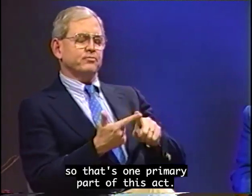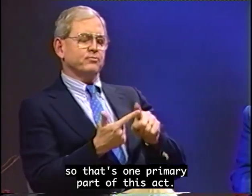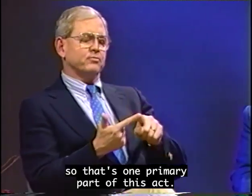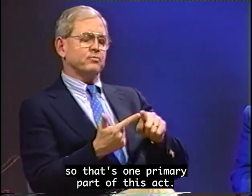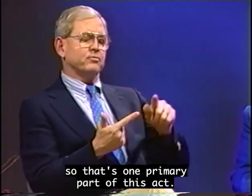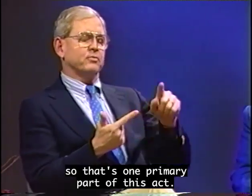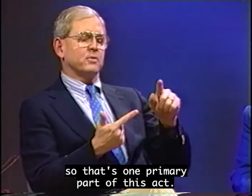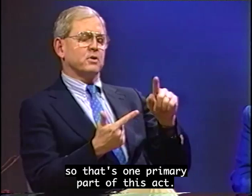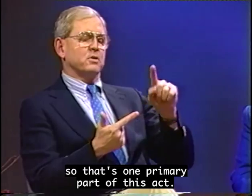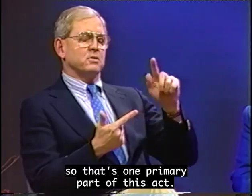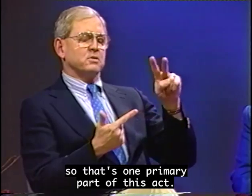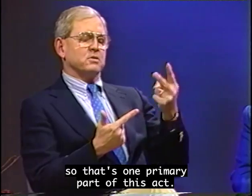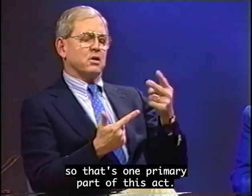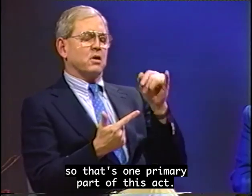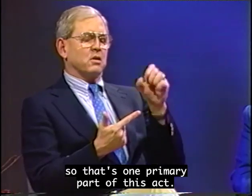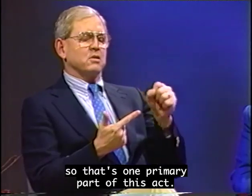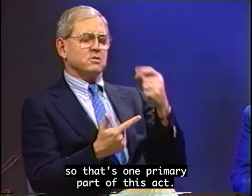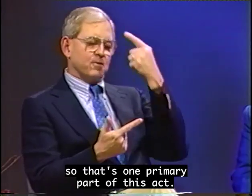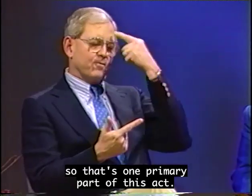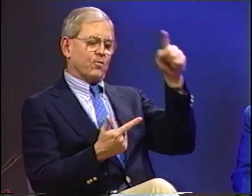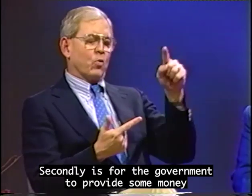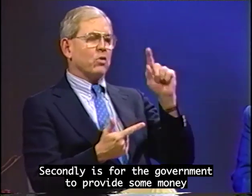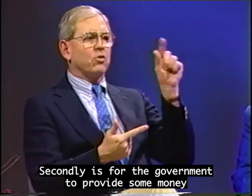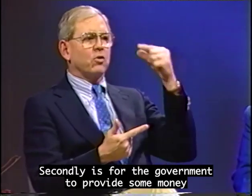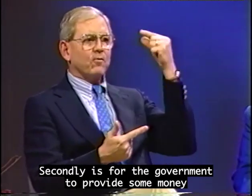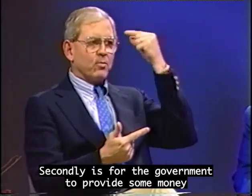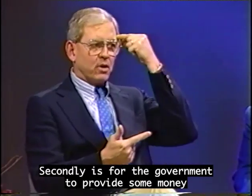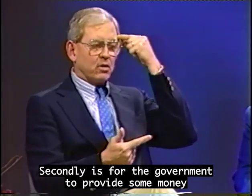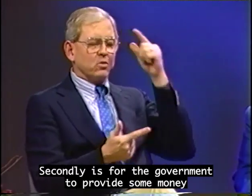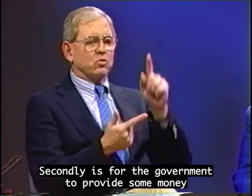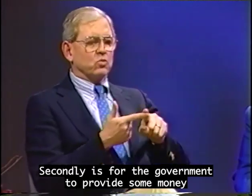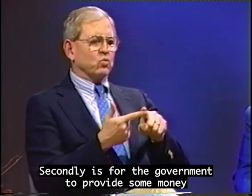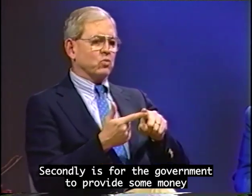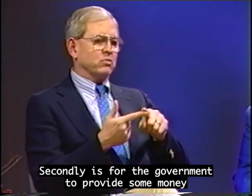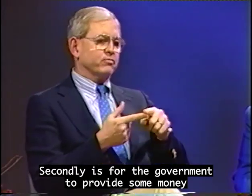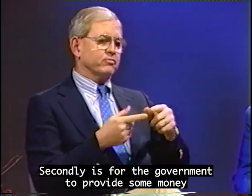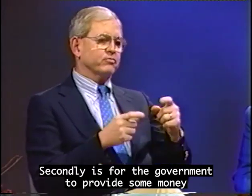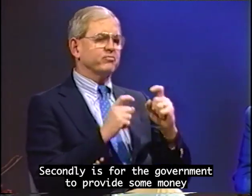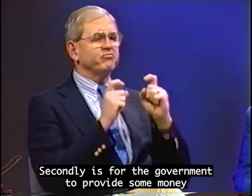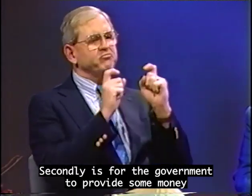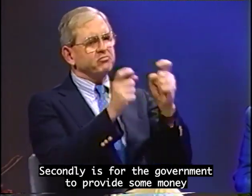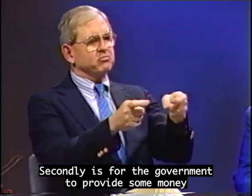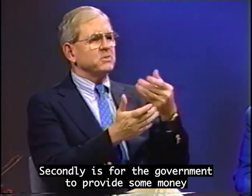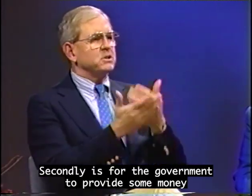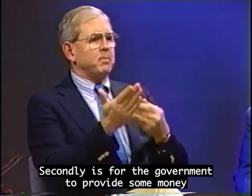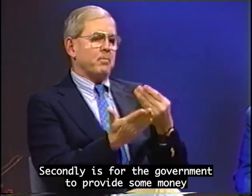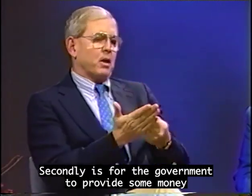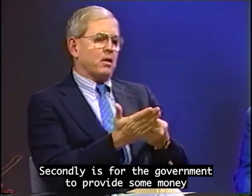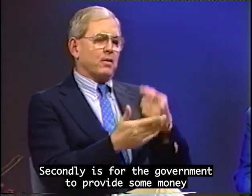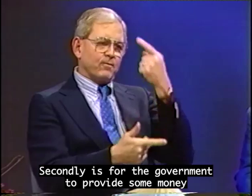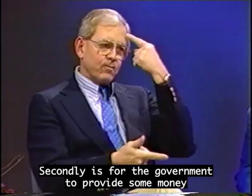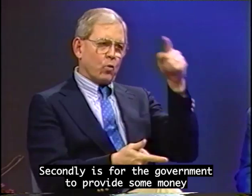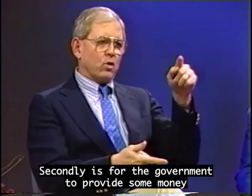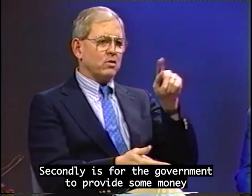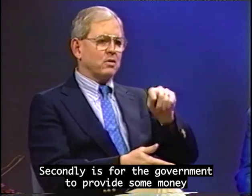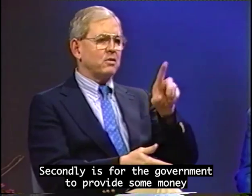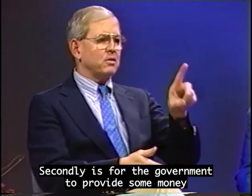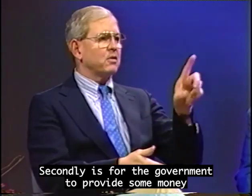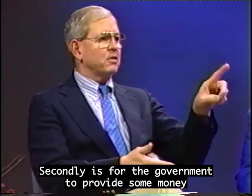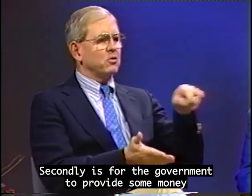one primary part of this act. Secondly, is for the government to provide some